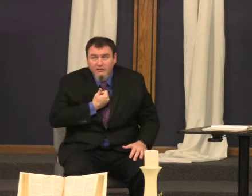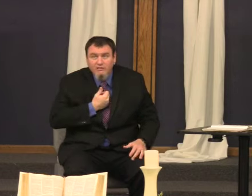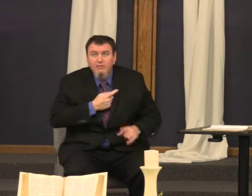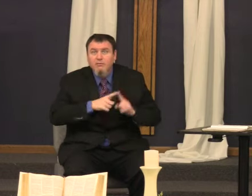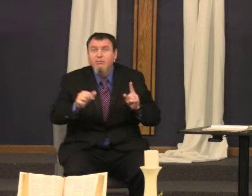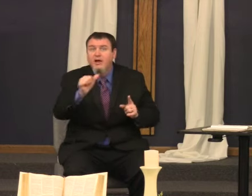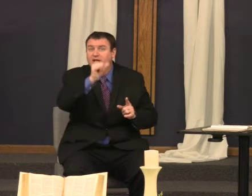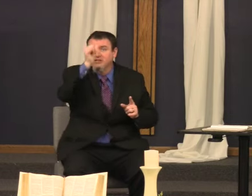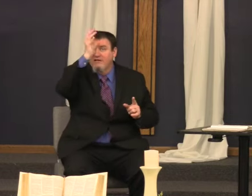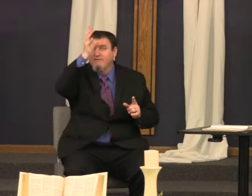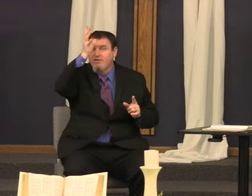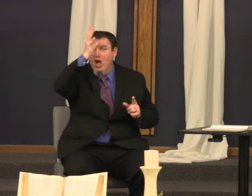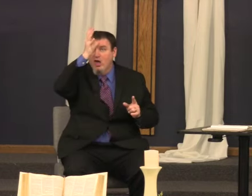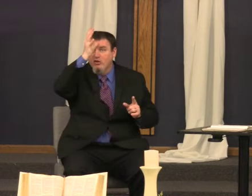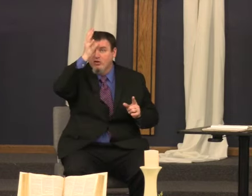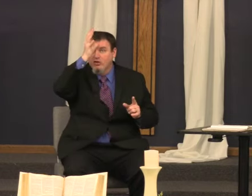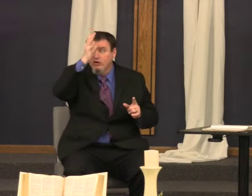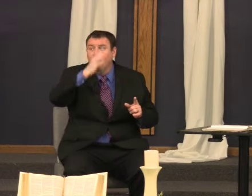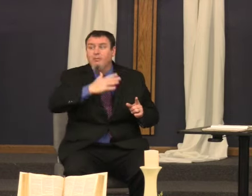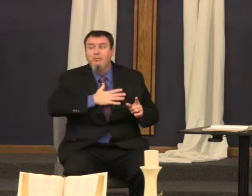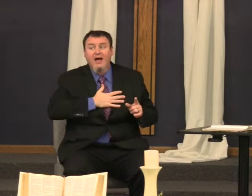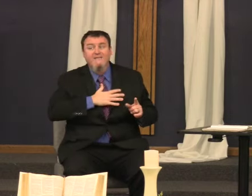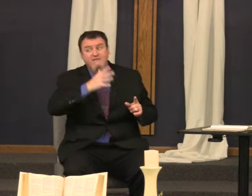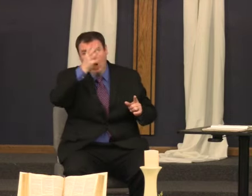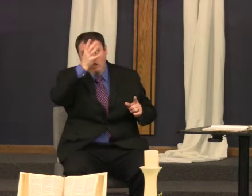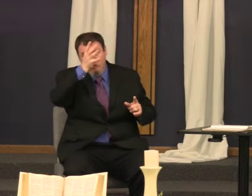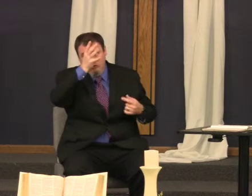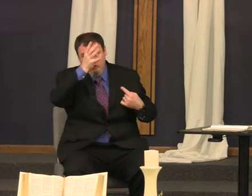And that I do nothing of myself, but as my Father,